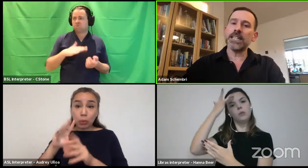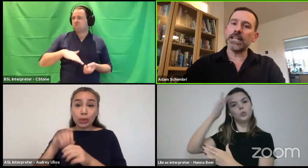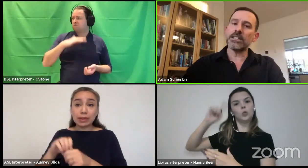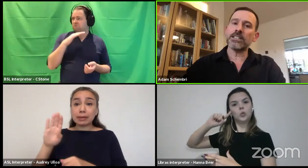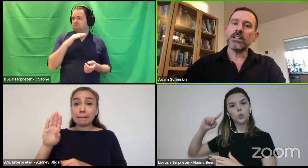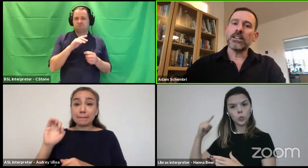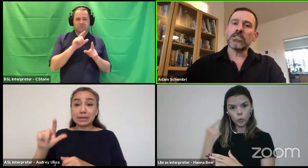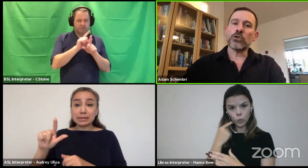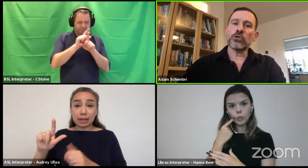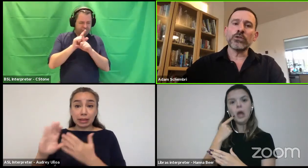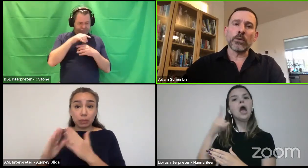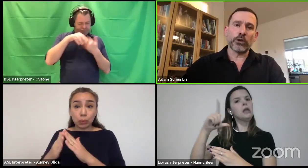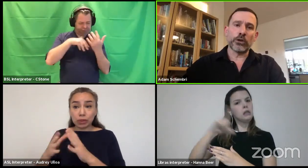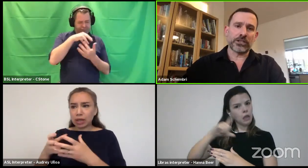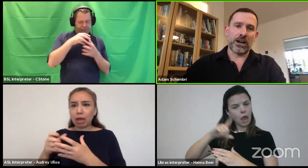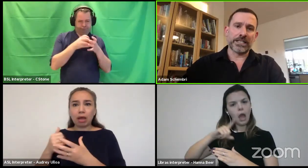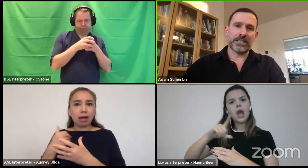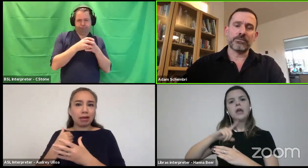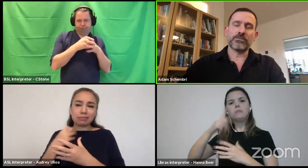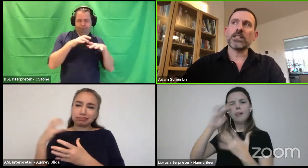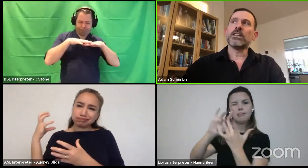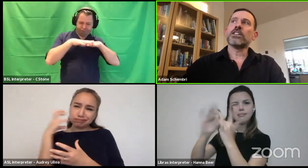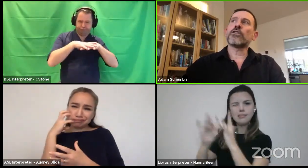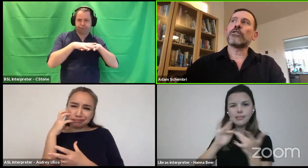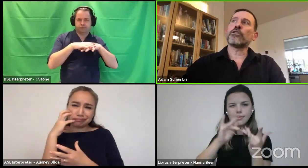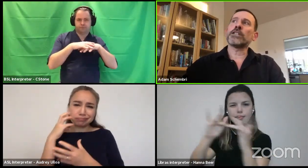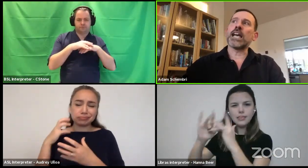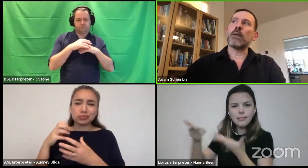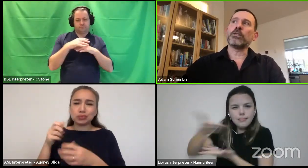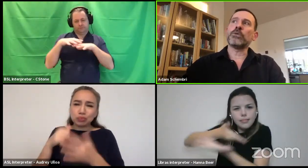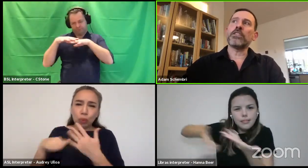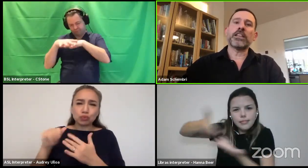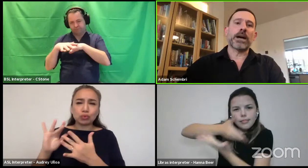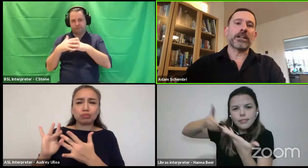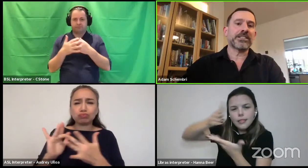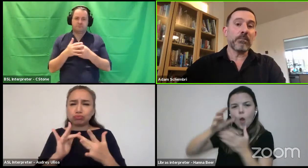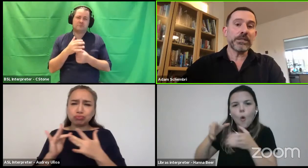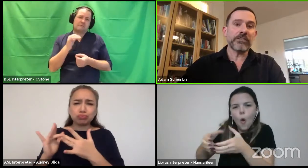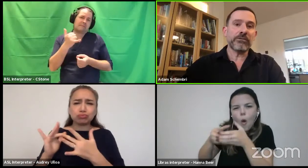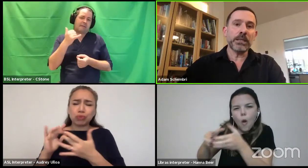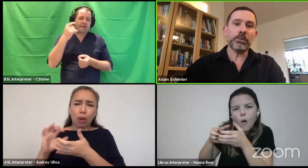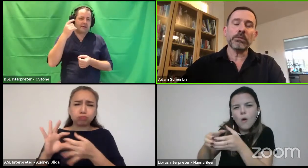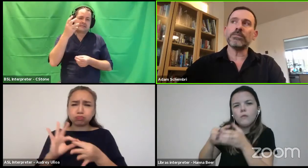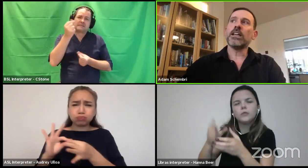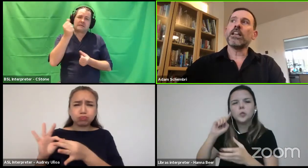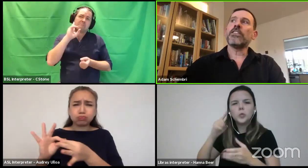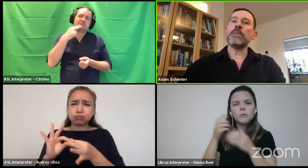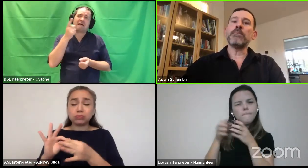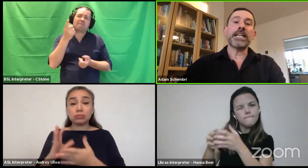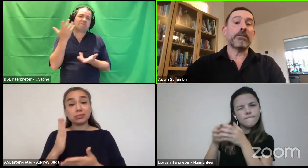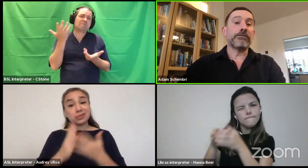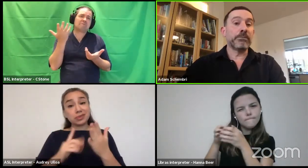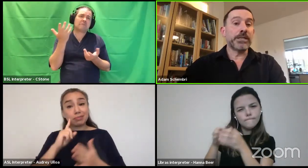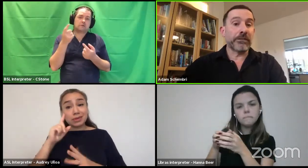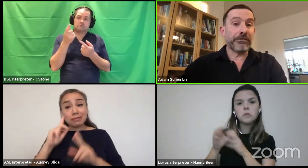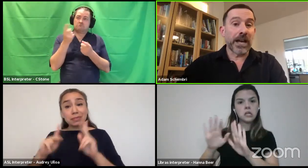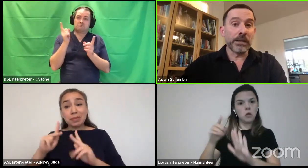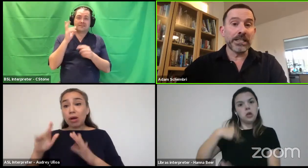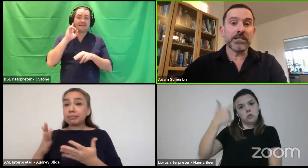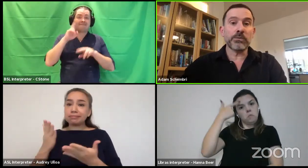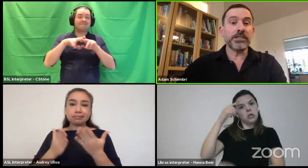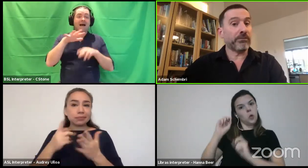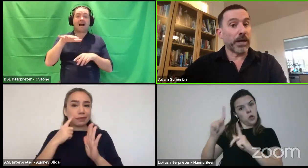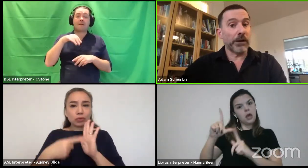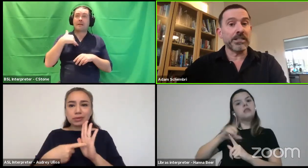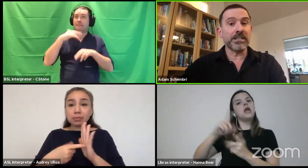quite dense social network ties. So for example, if we think about some deaf people, they may come from deaf